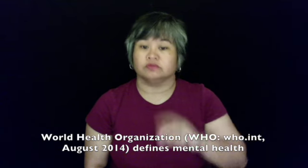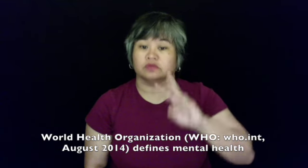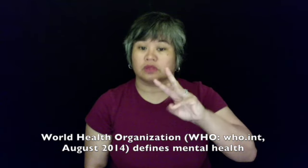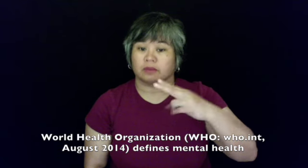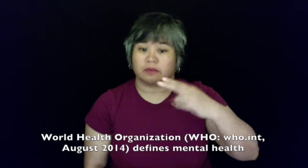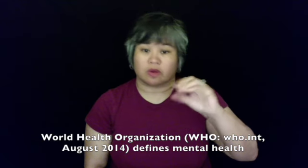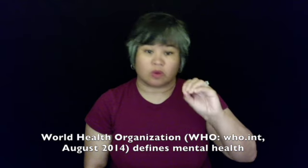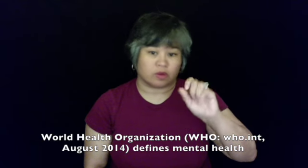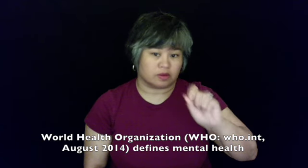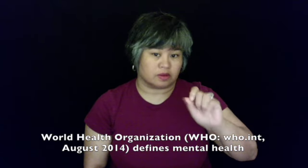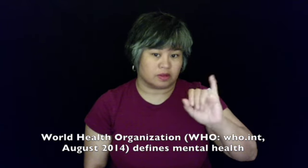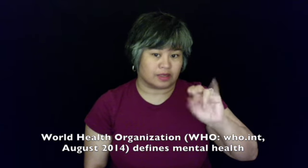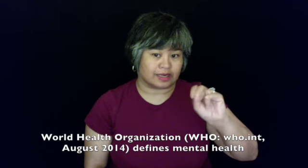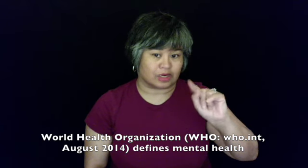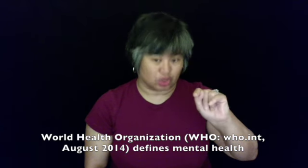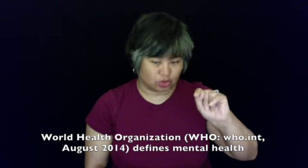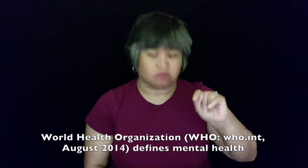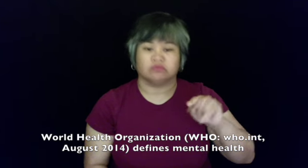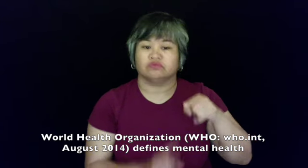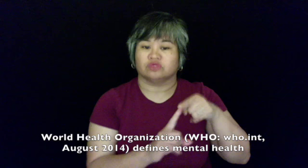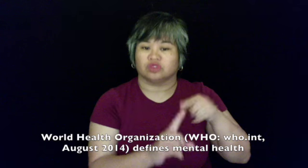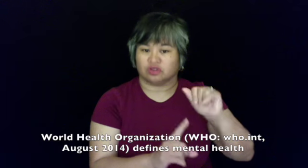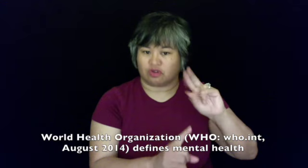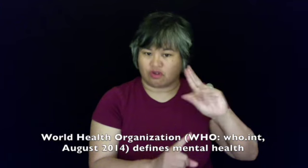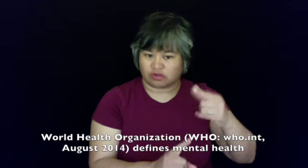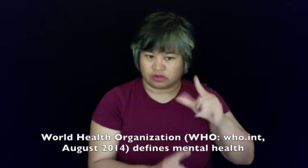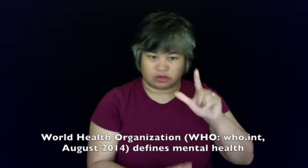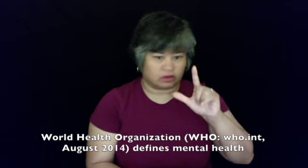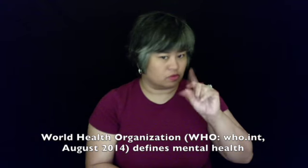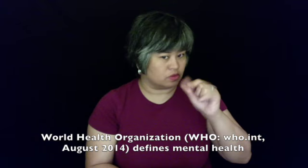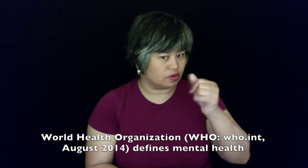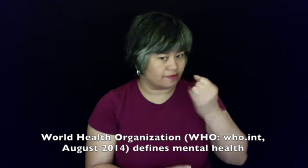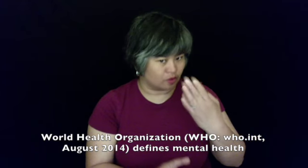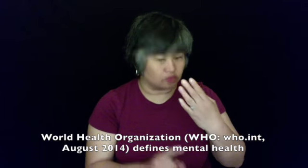WHO.int, August 2014 defines mental health